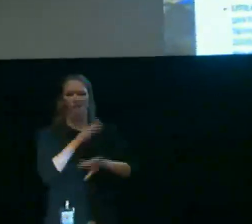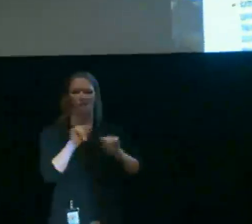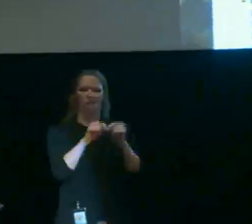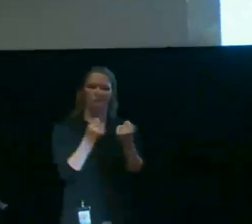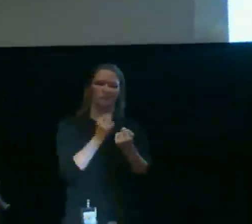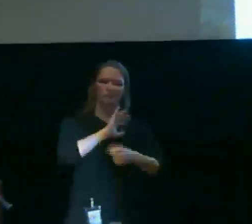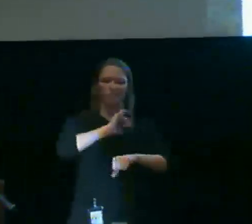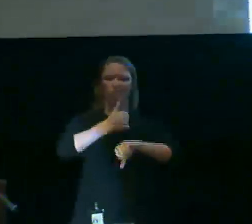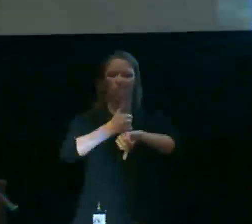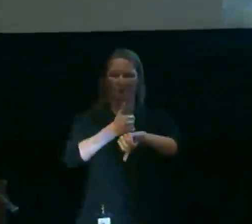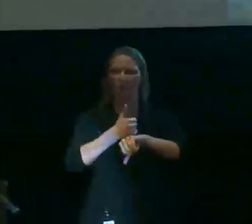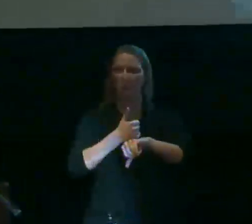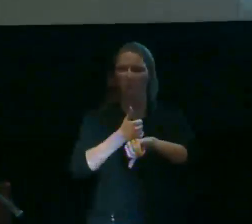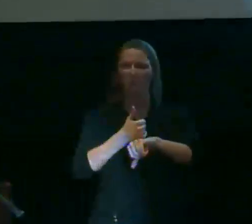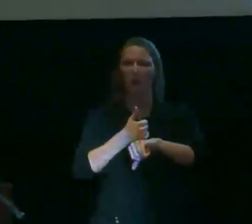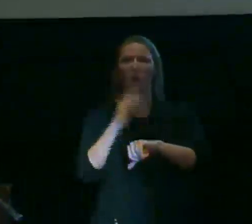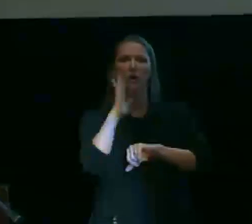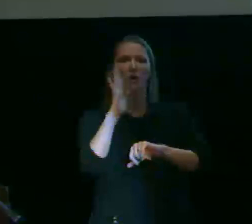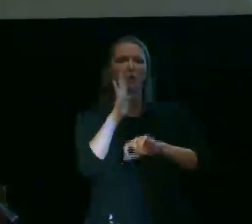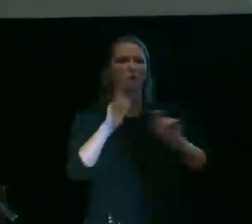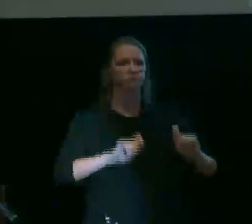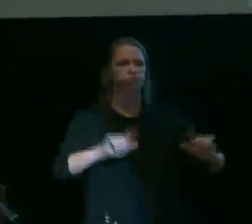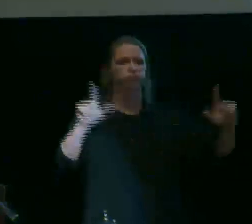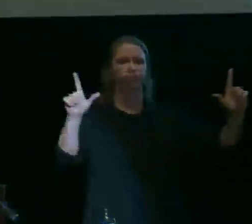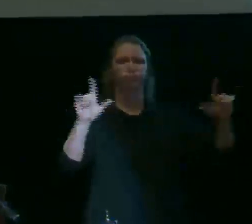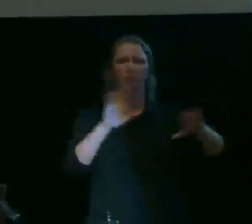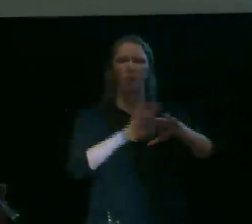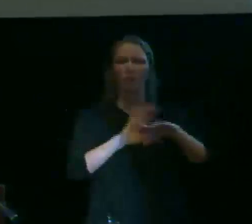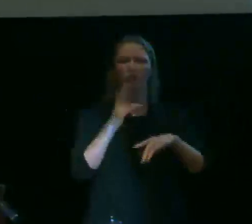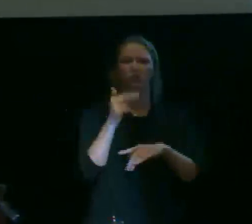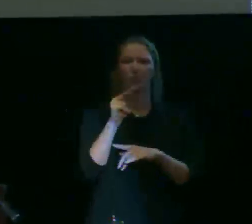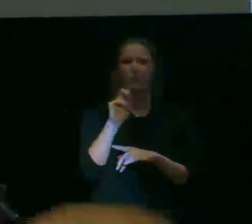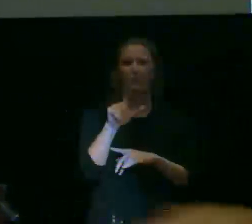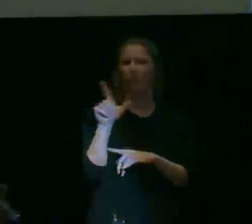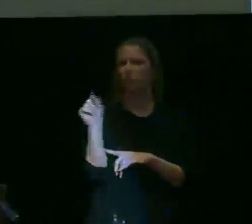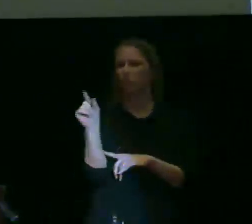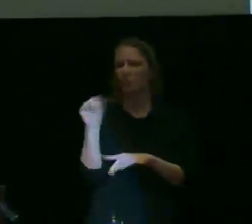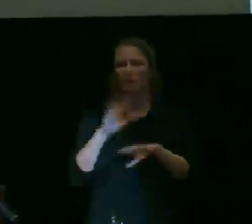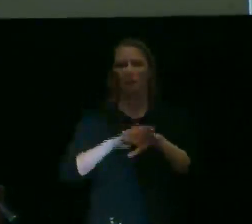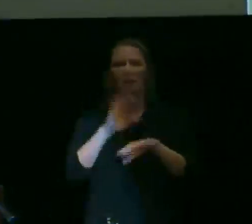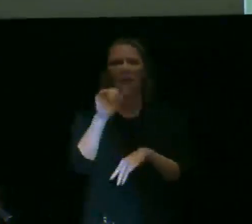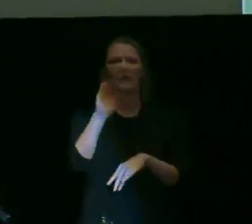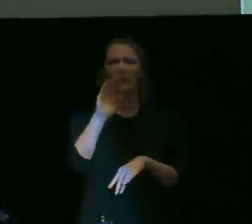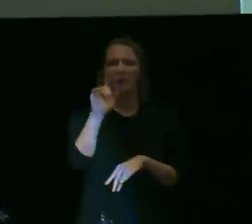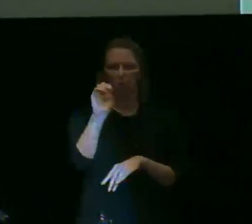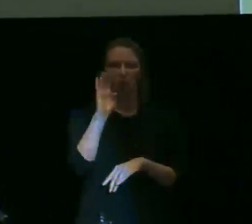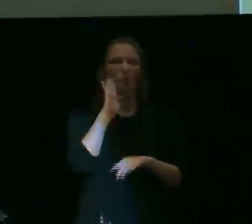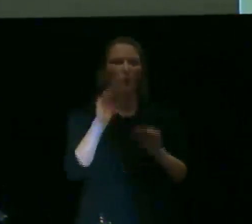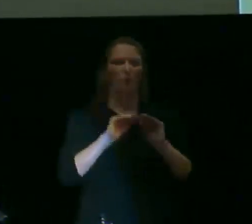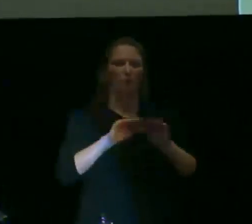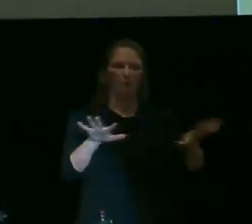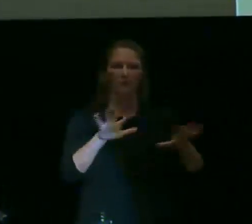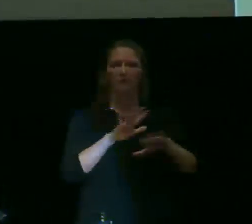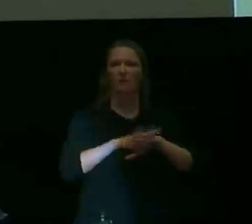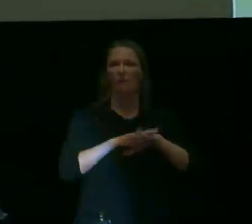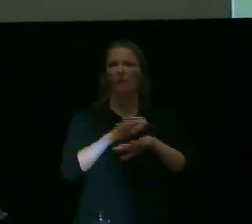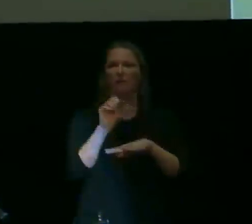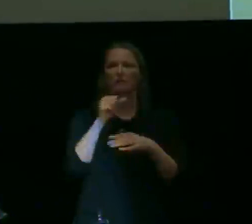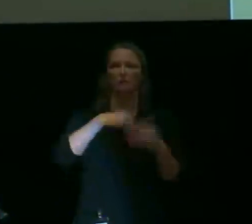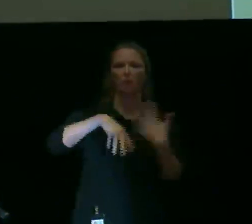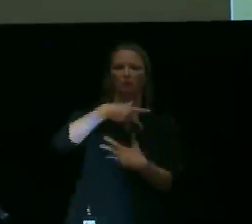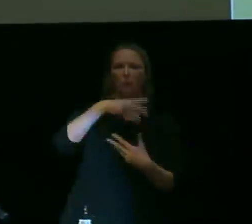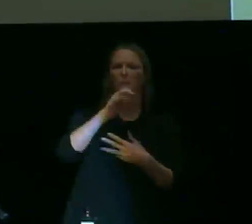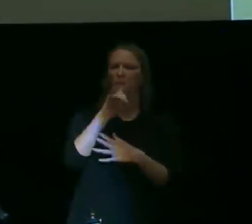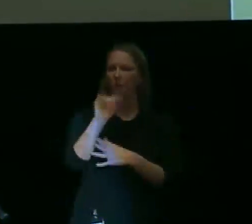to put these on Channel 20, our CSB TV Channel 20 on cable. We'll release it on social media and on